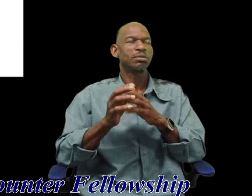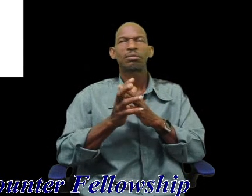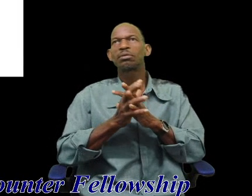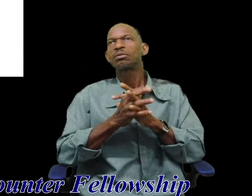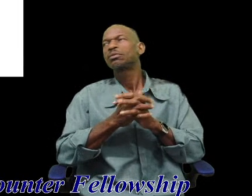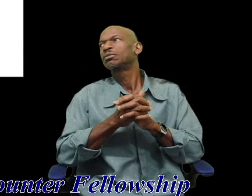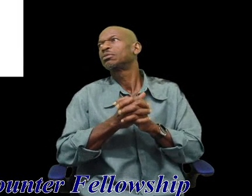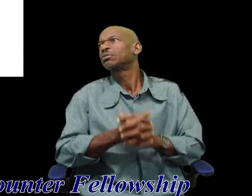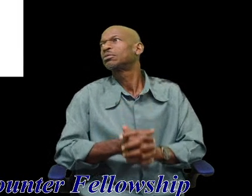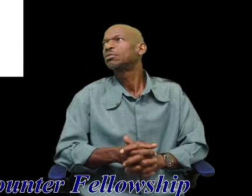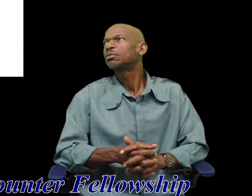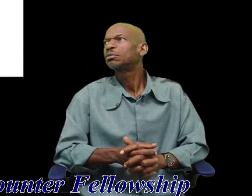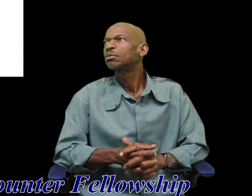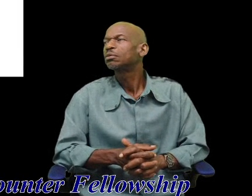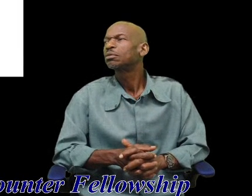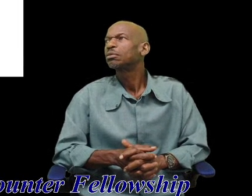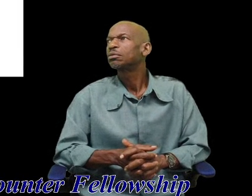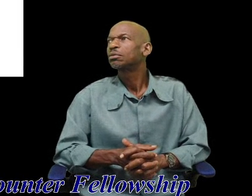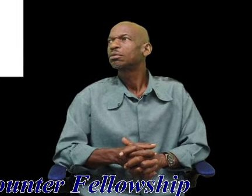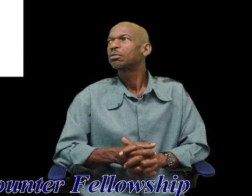All right, so we have the apostrophe.